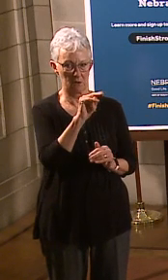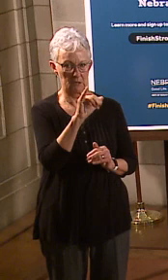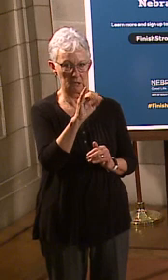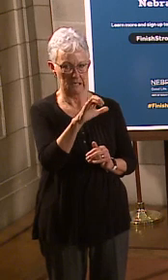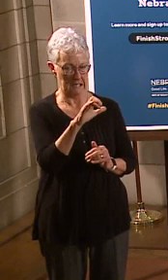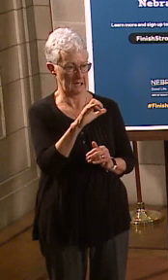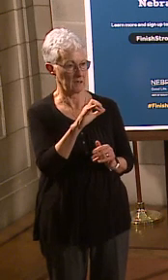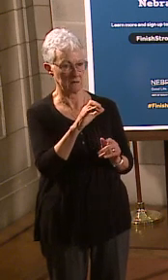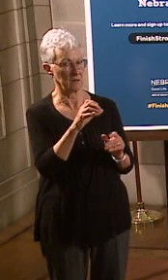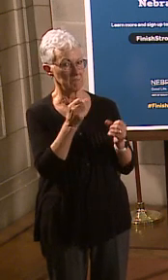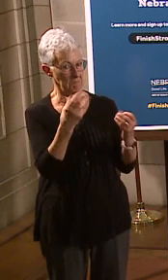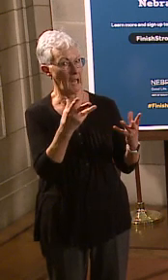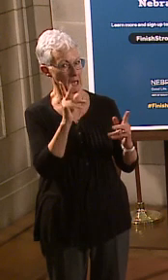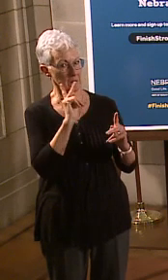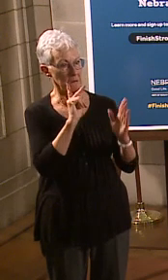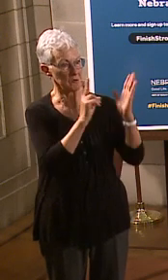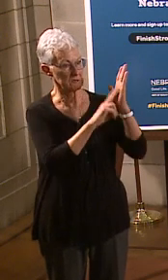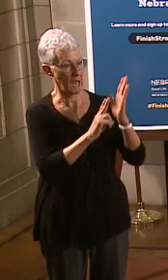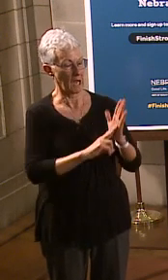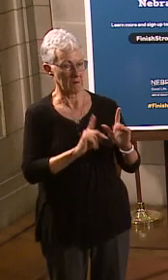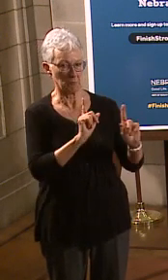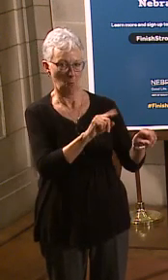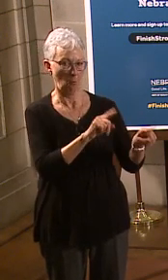attended, and they're going over very well.